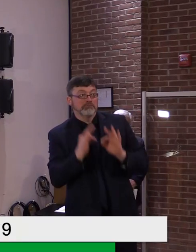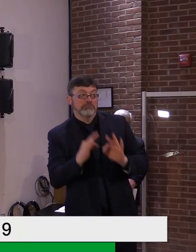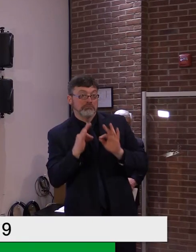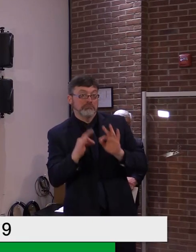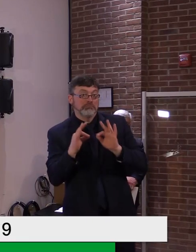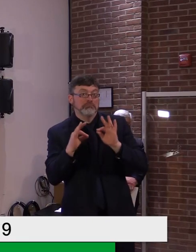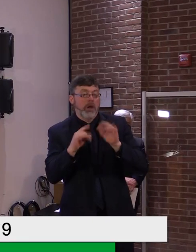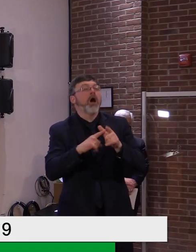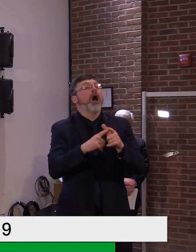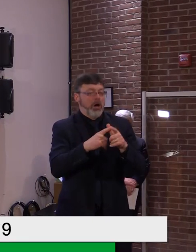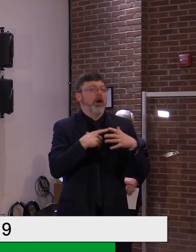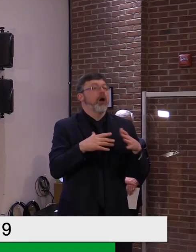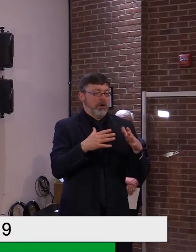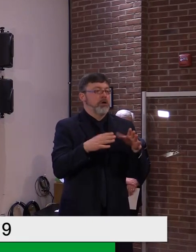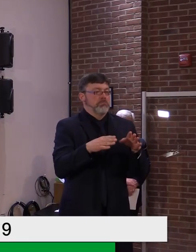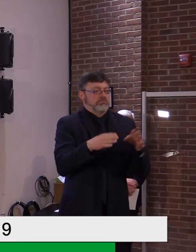And